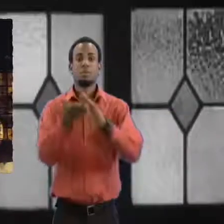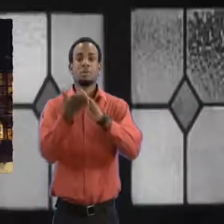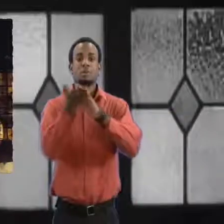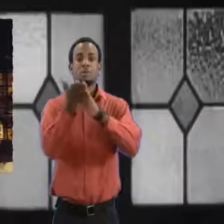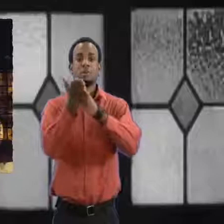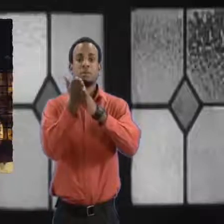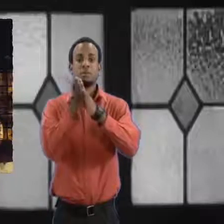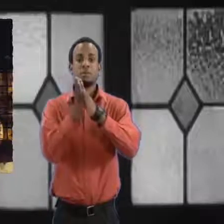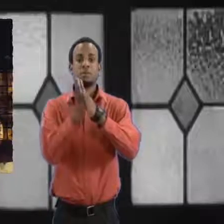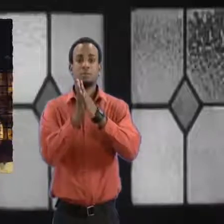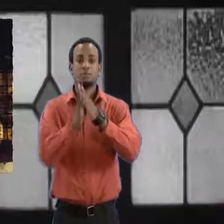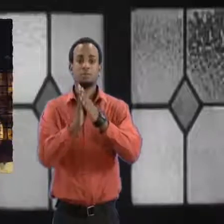Peace.